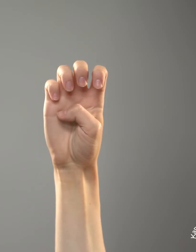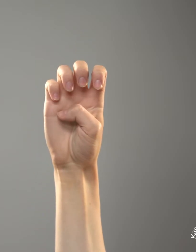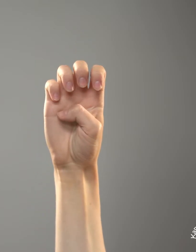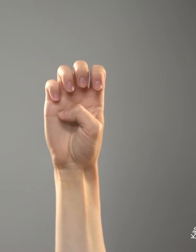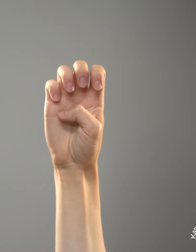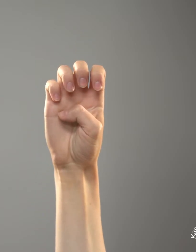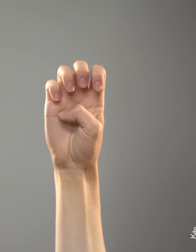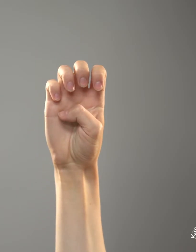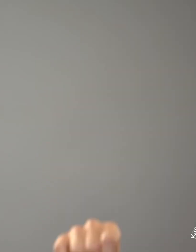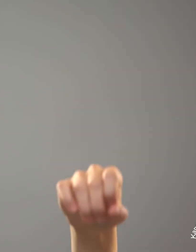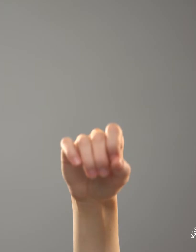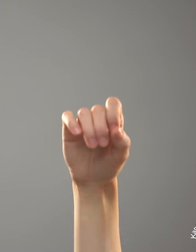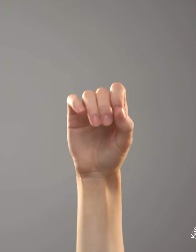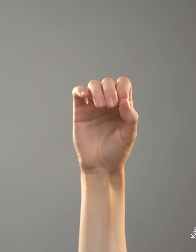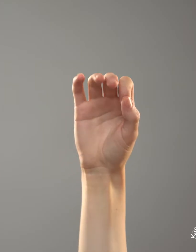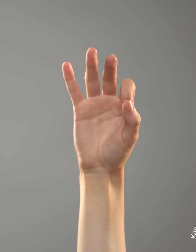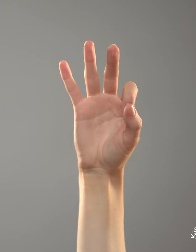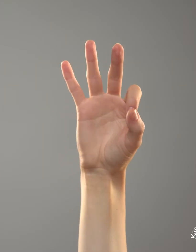E